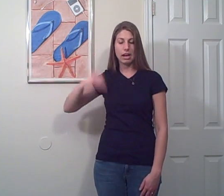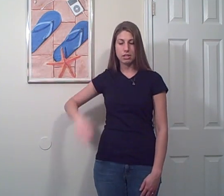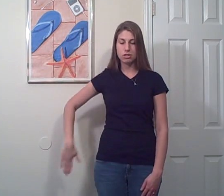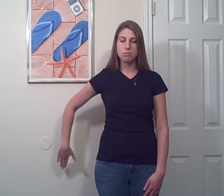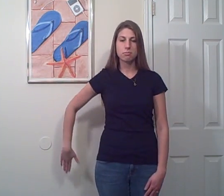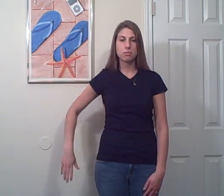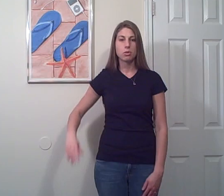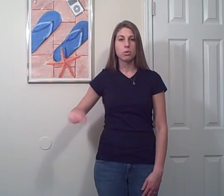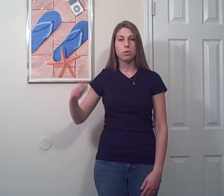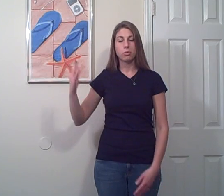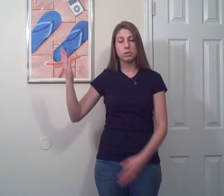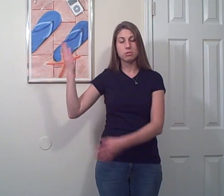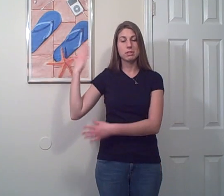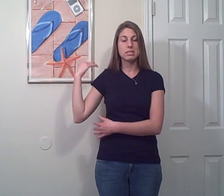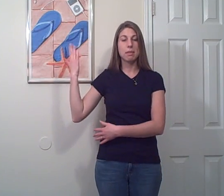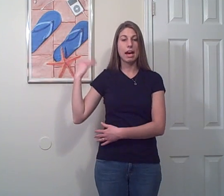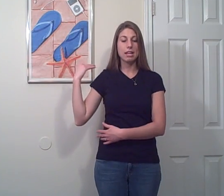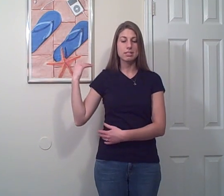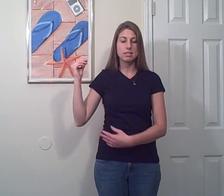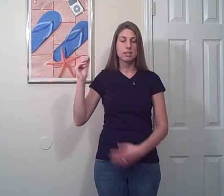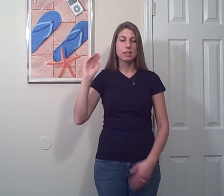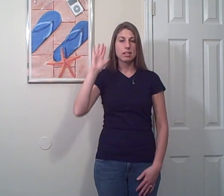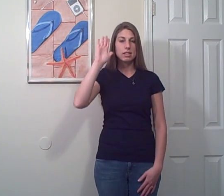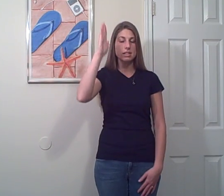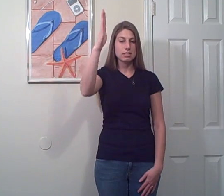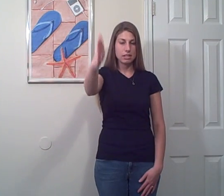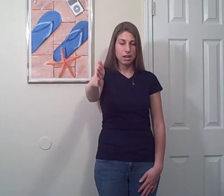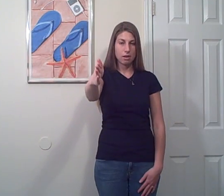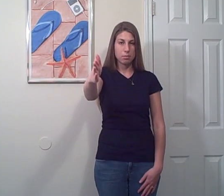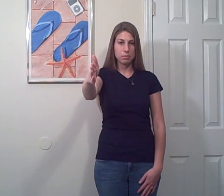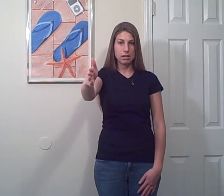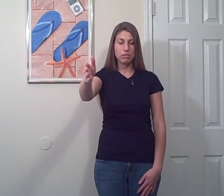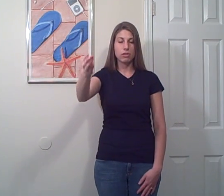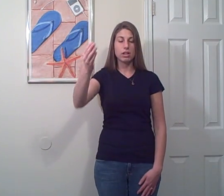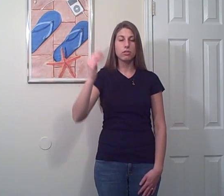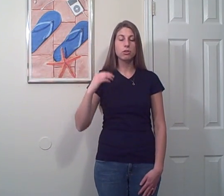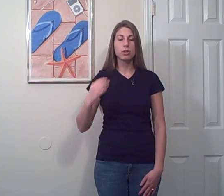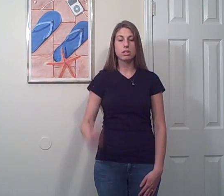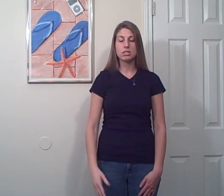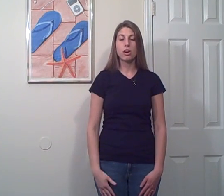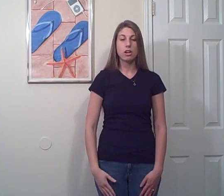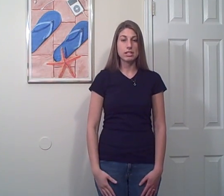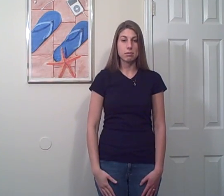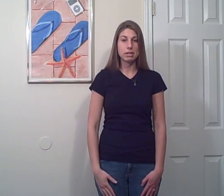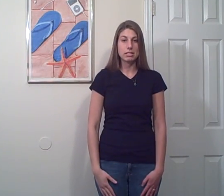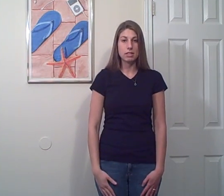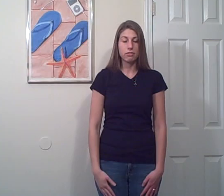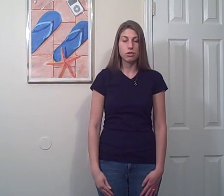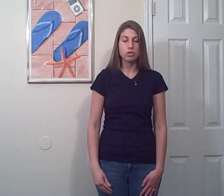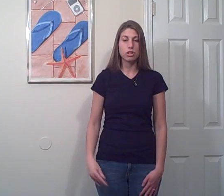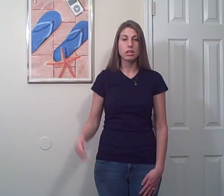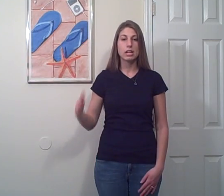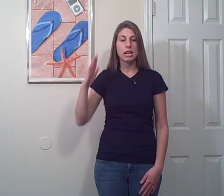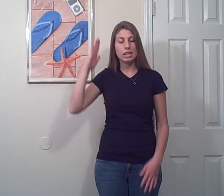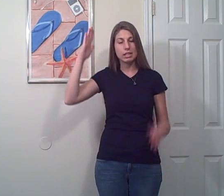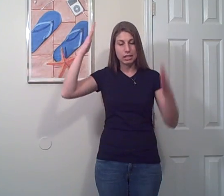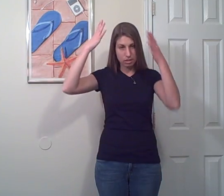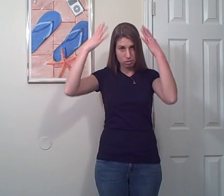behind you, which means past. Things in front of you or take place in the future, and things